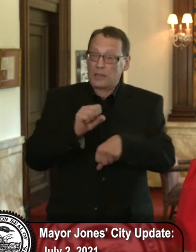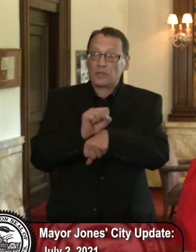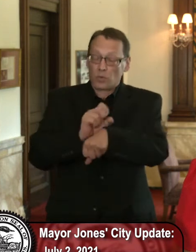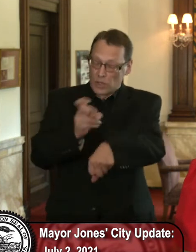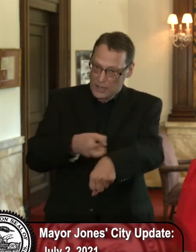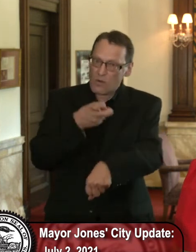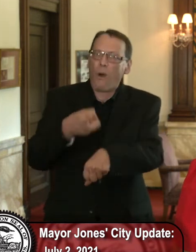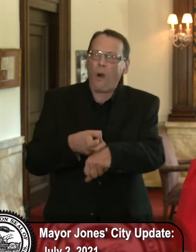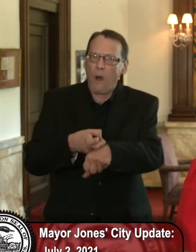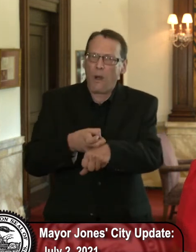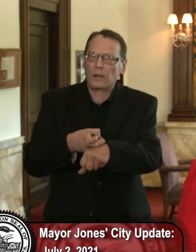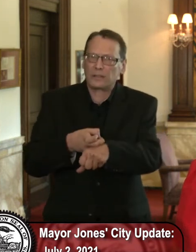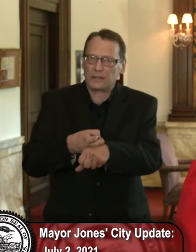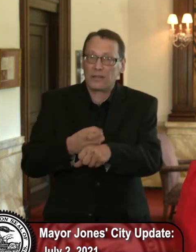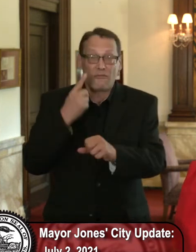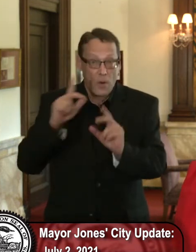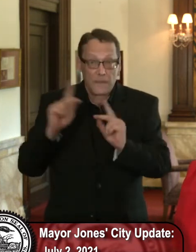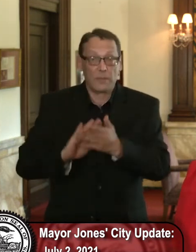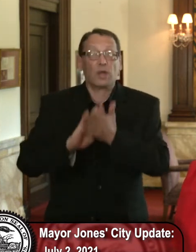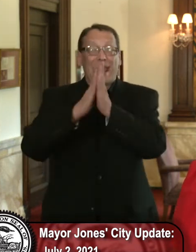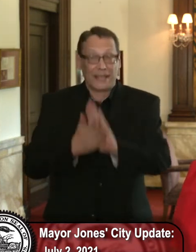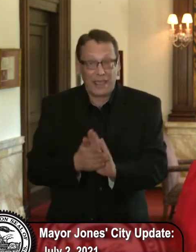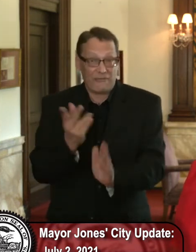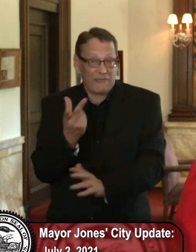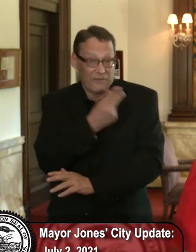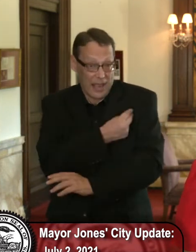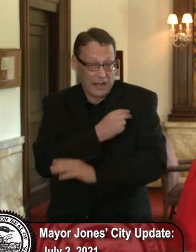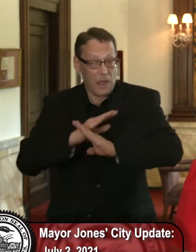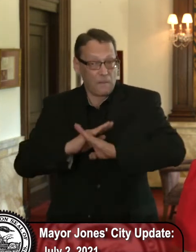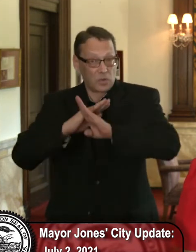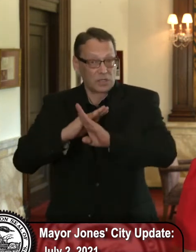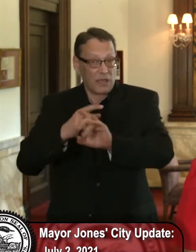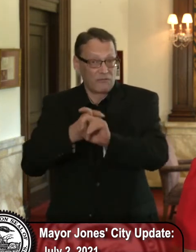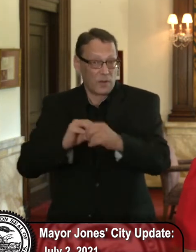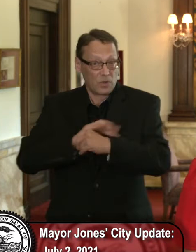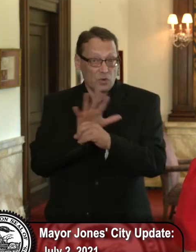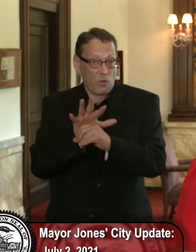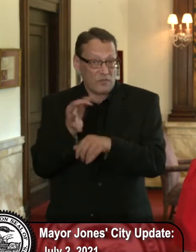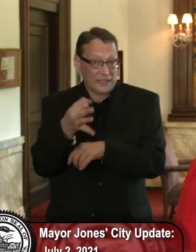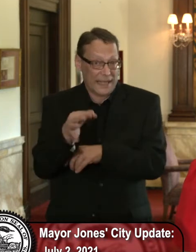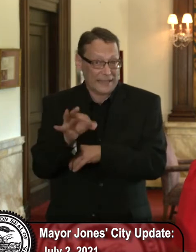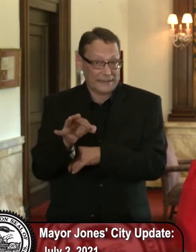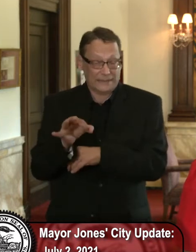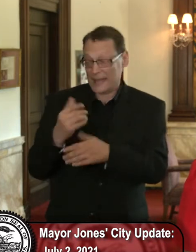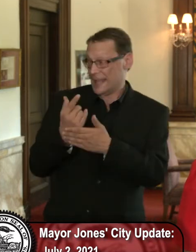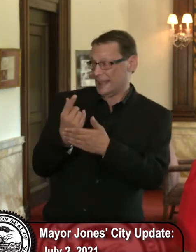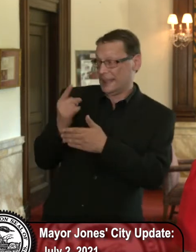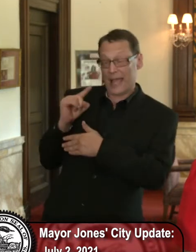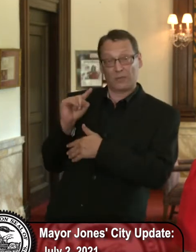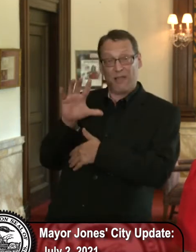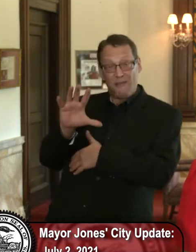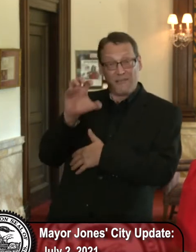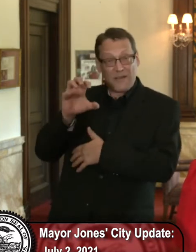is working hard to get people vaccinated and protected from COVID-19. Last week, nearly 500 people